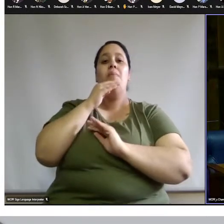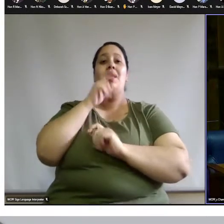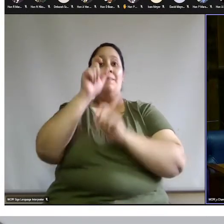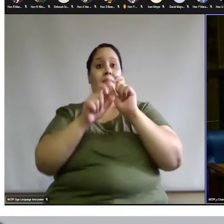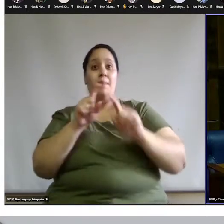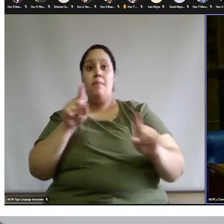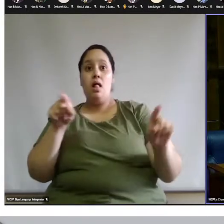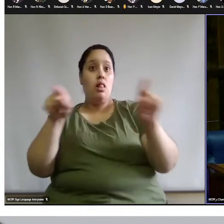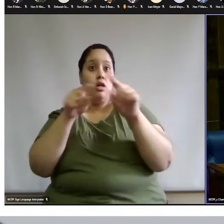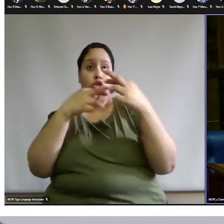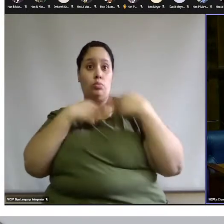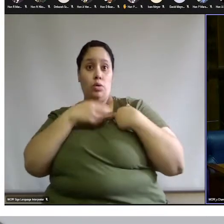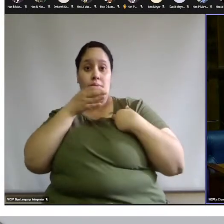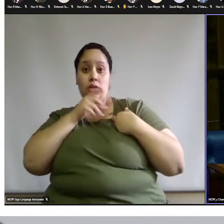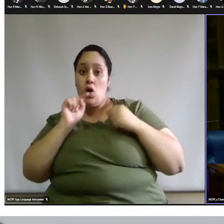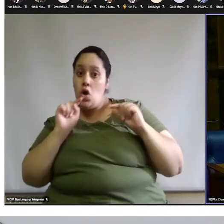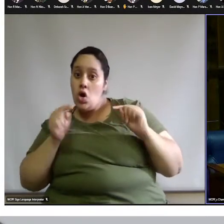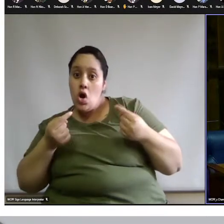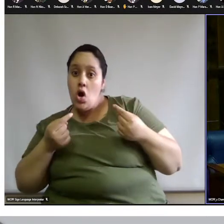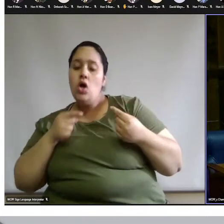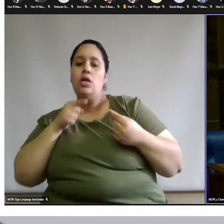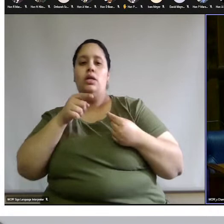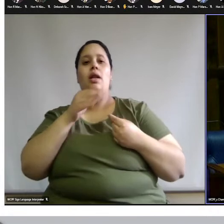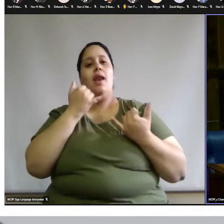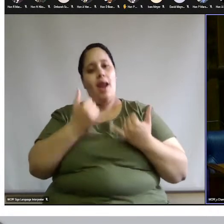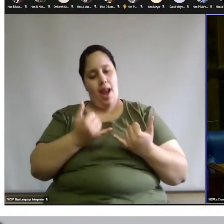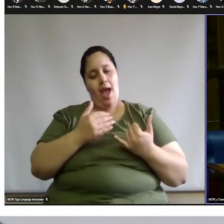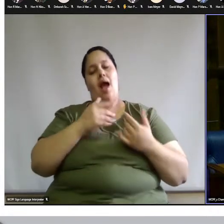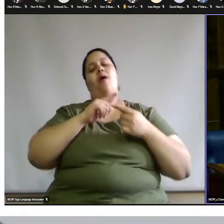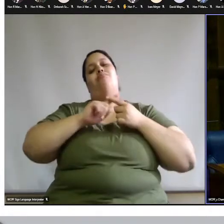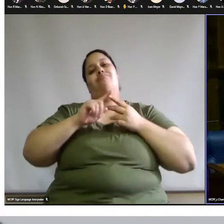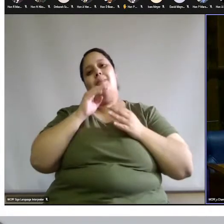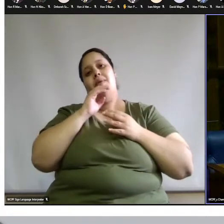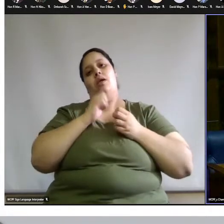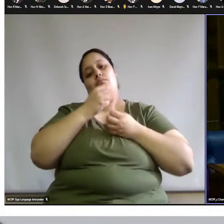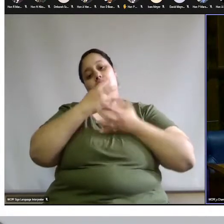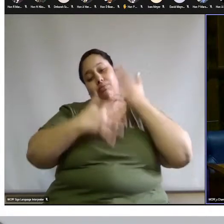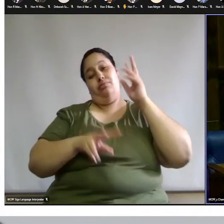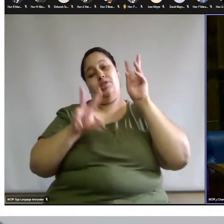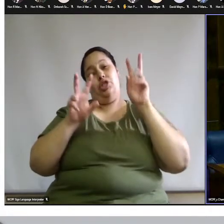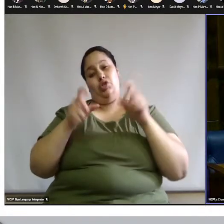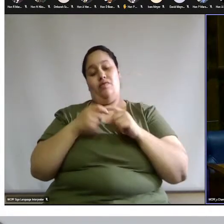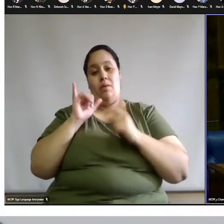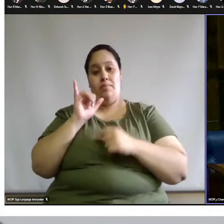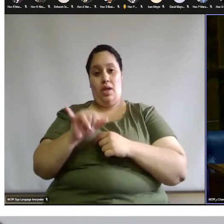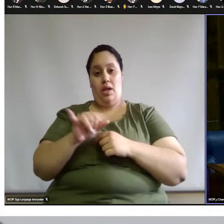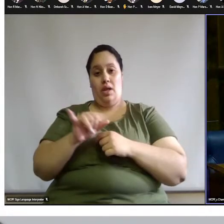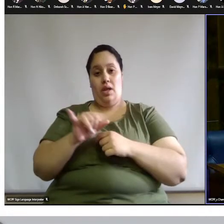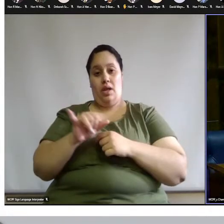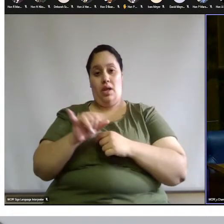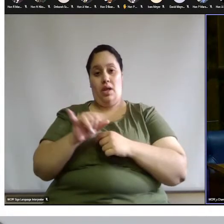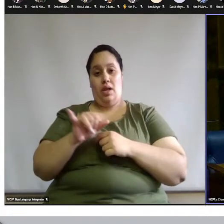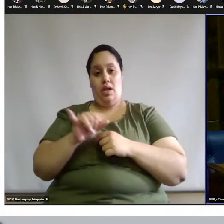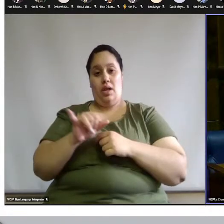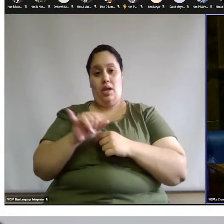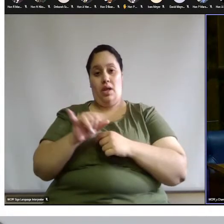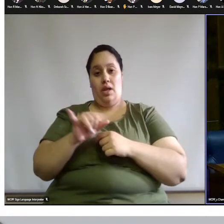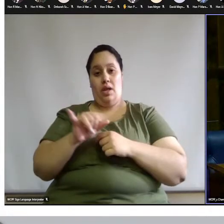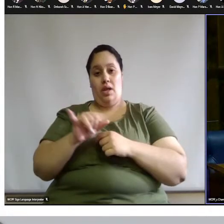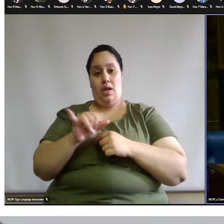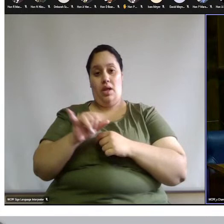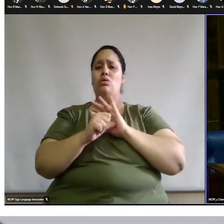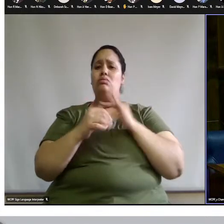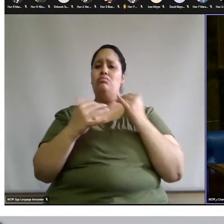product responsibly, and of course that results in a whole lot of issues. So behavior change is also critical, and that's also a key